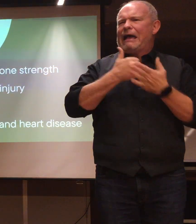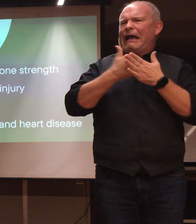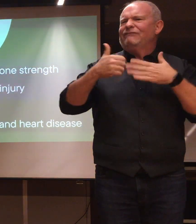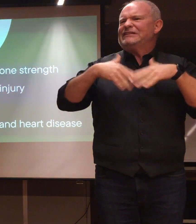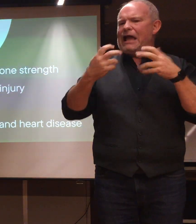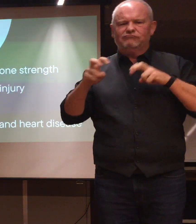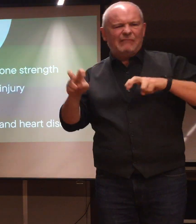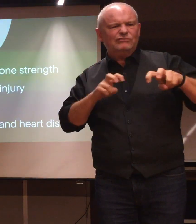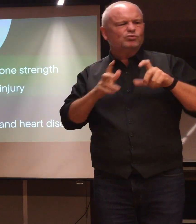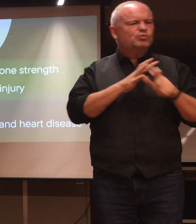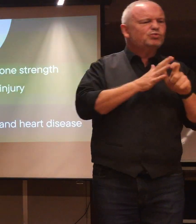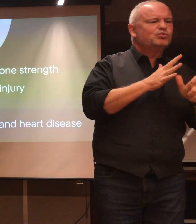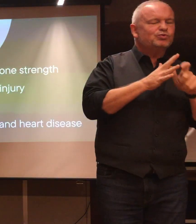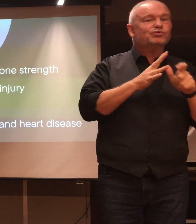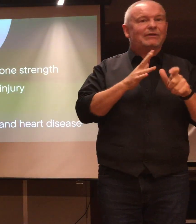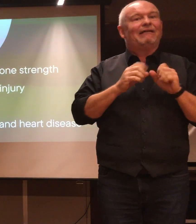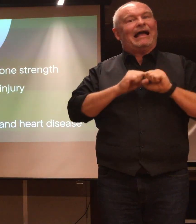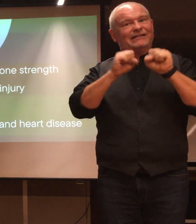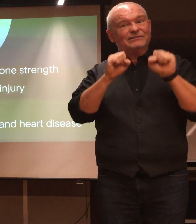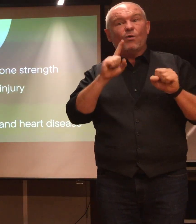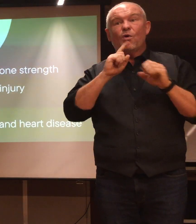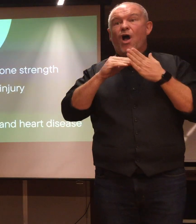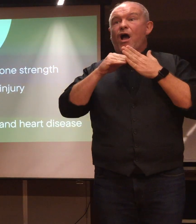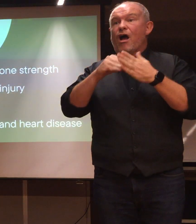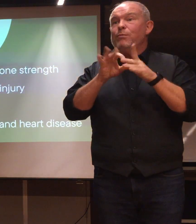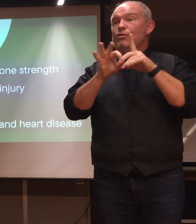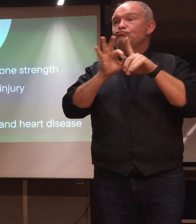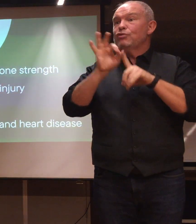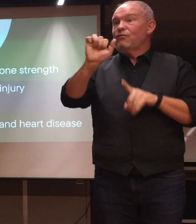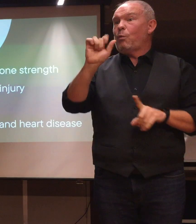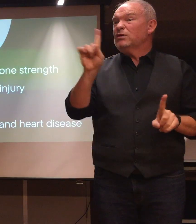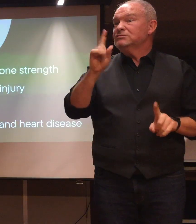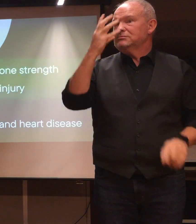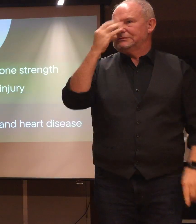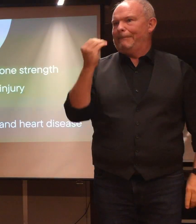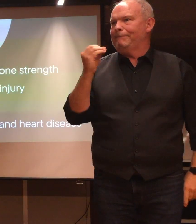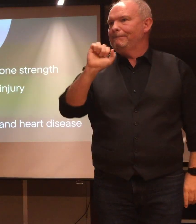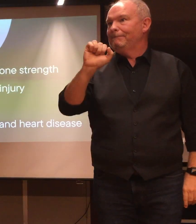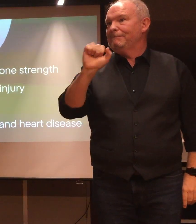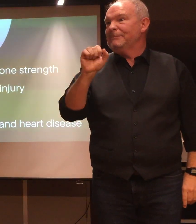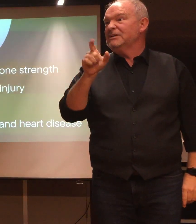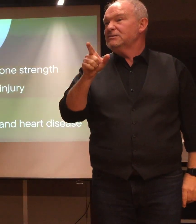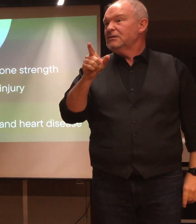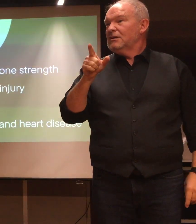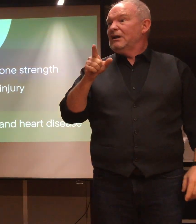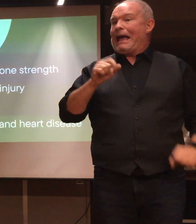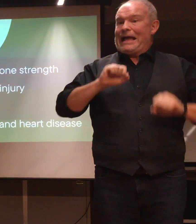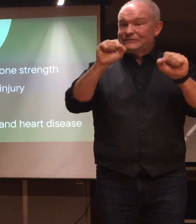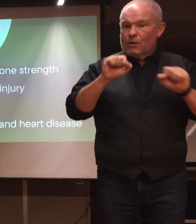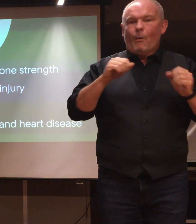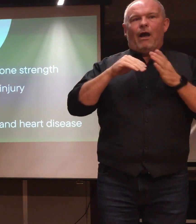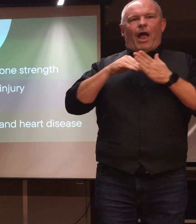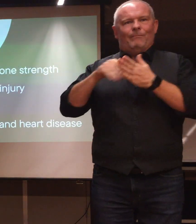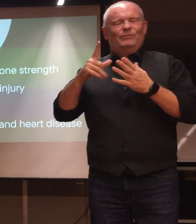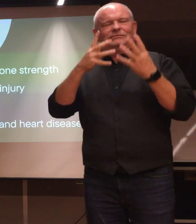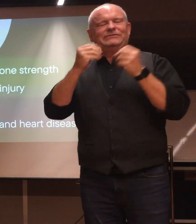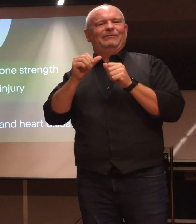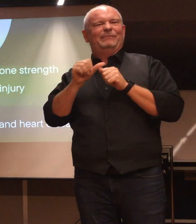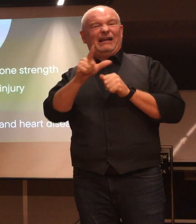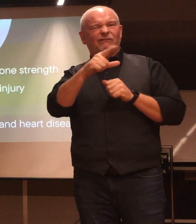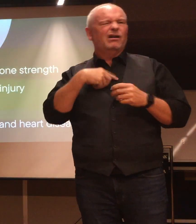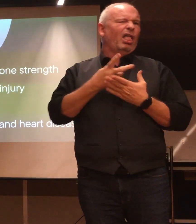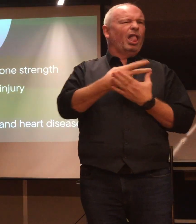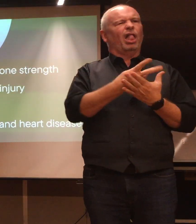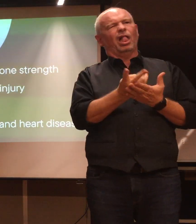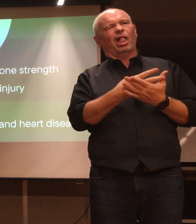activities. It also can help improve sleep. So if anyone's having some trouble sleeping, then it can help